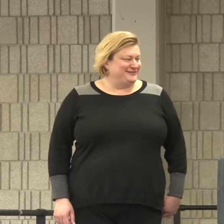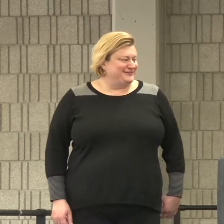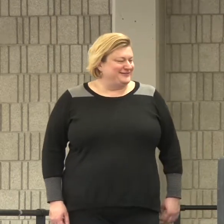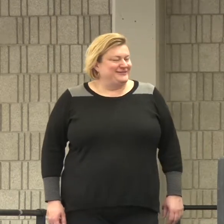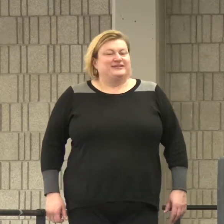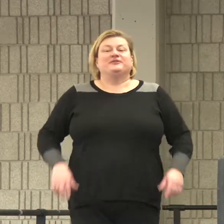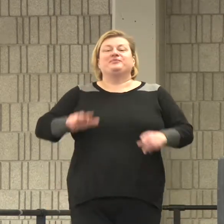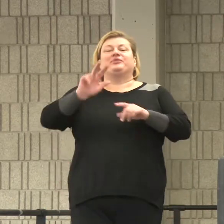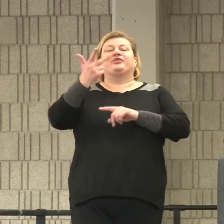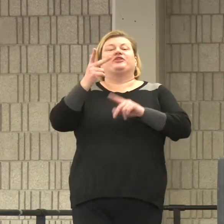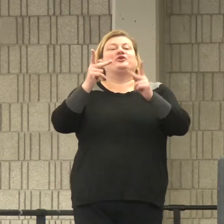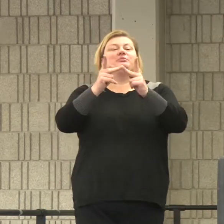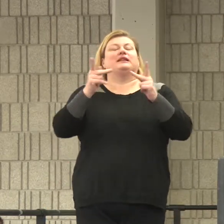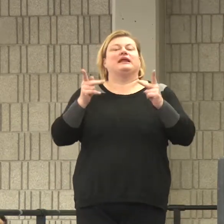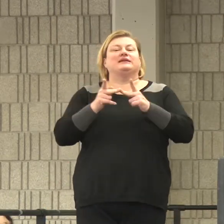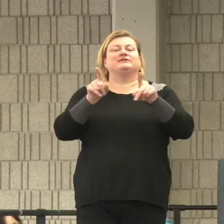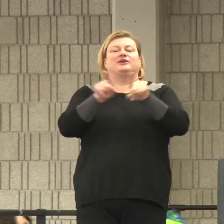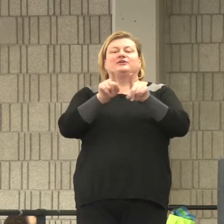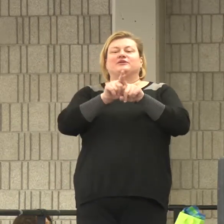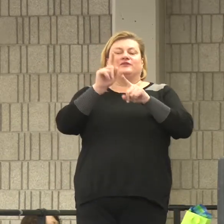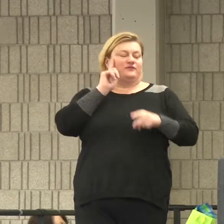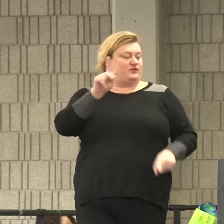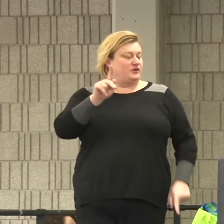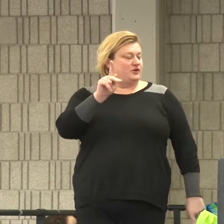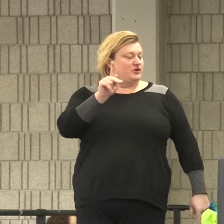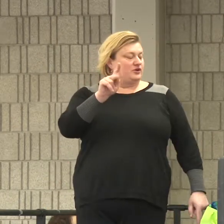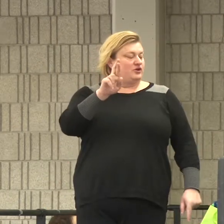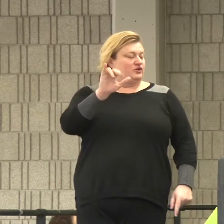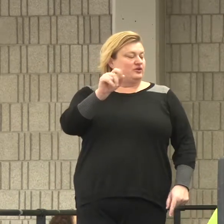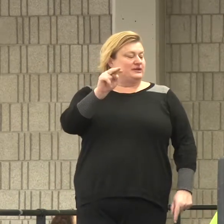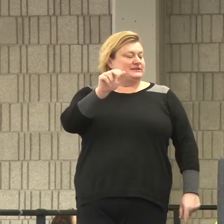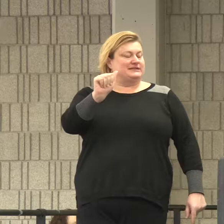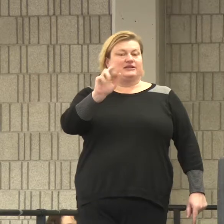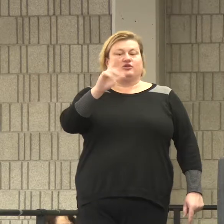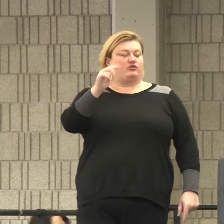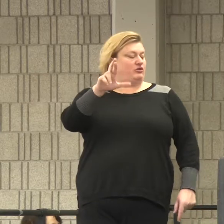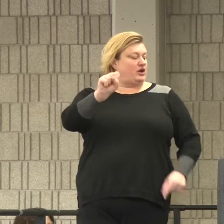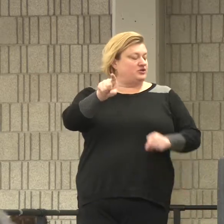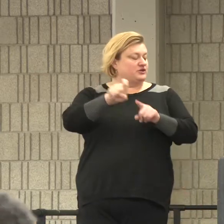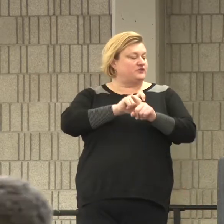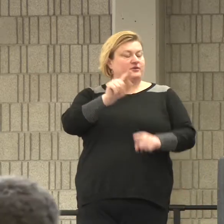Also, third place to Christina Rogers from the Talbot Middle School.